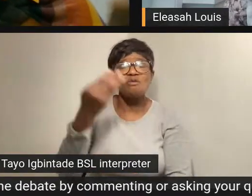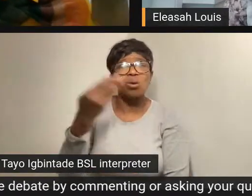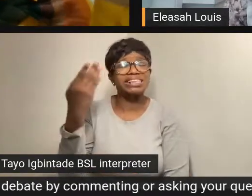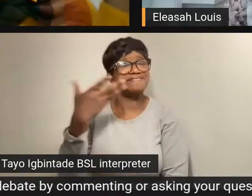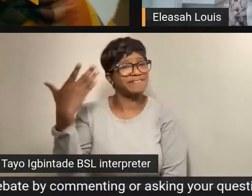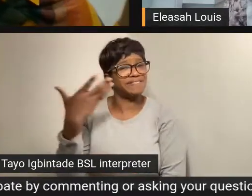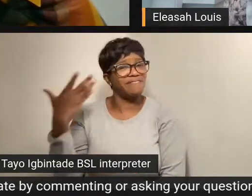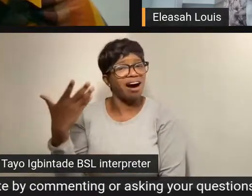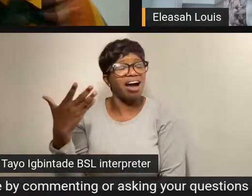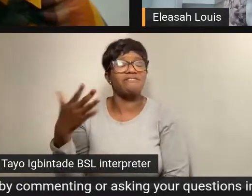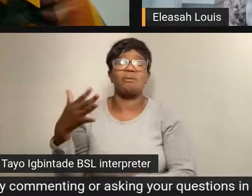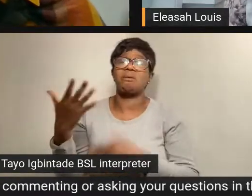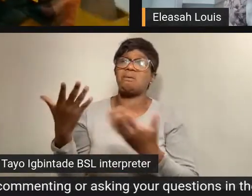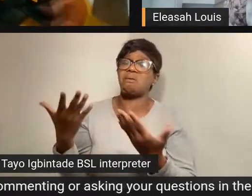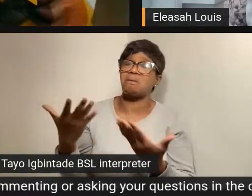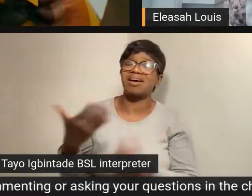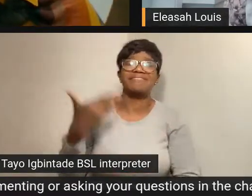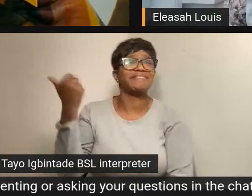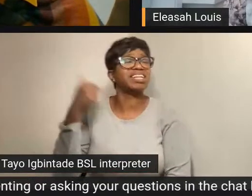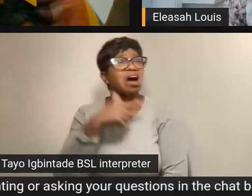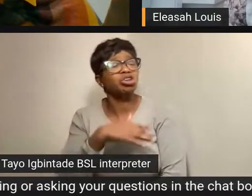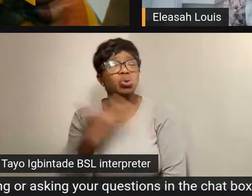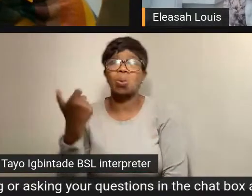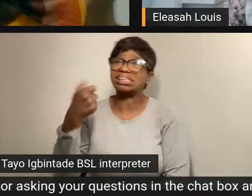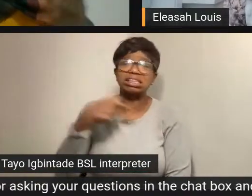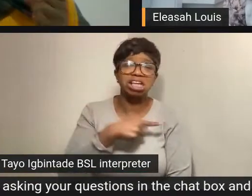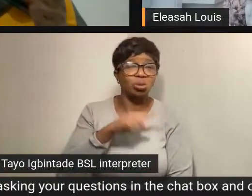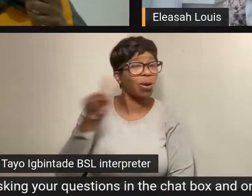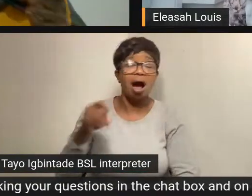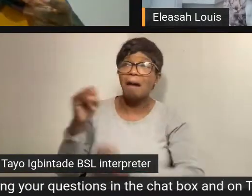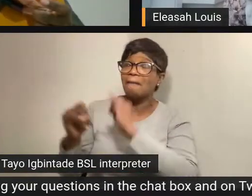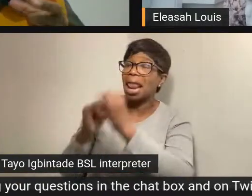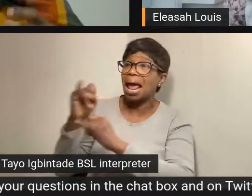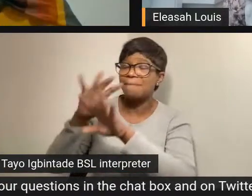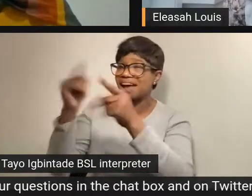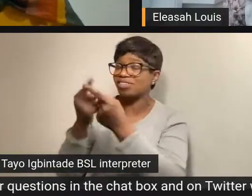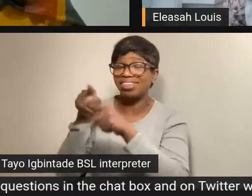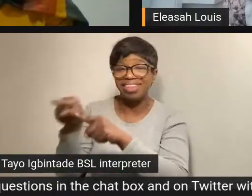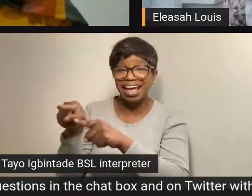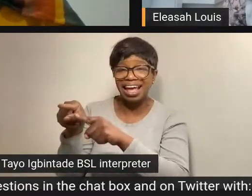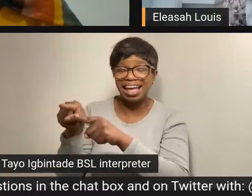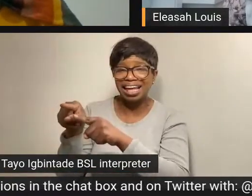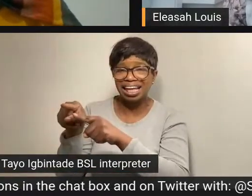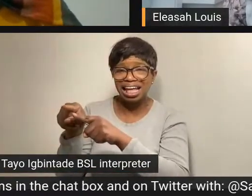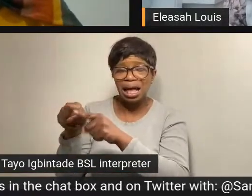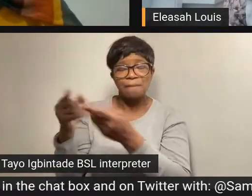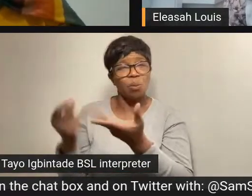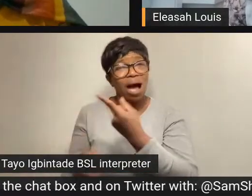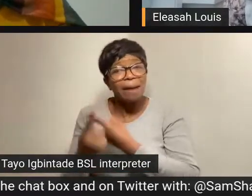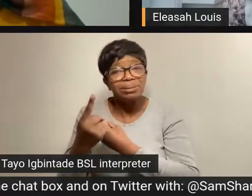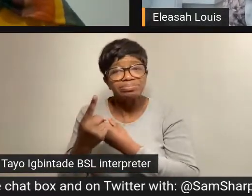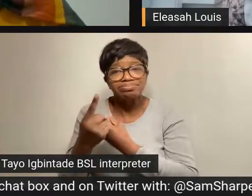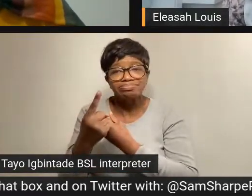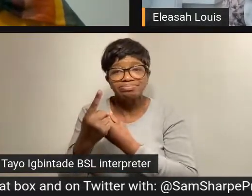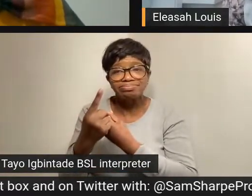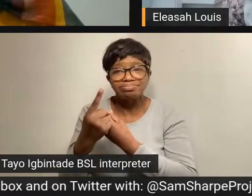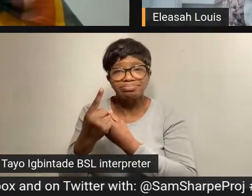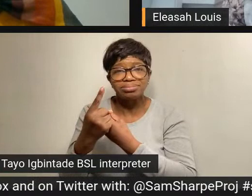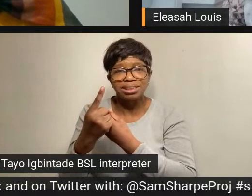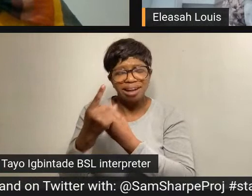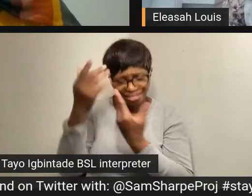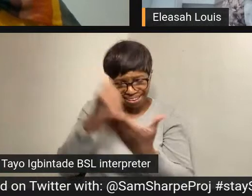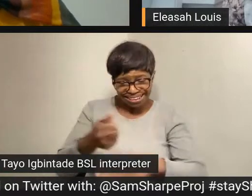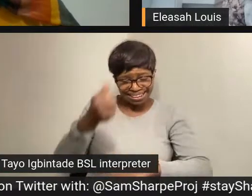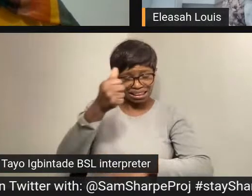1455 or 1500 or 1600, what has happened is that the systems that those building